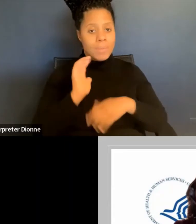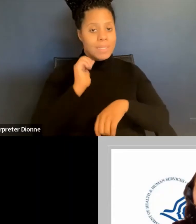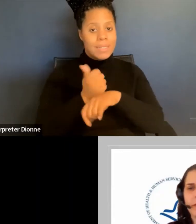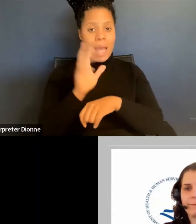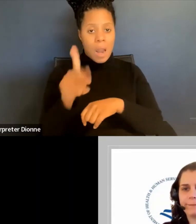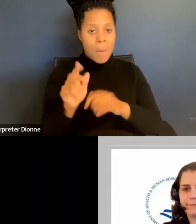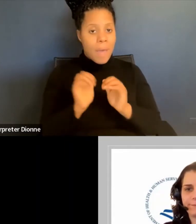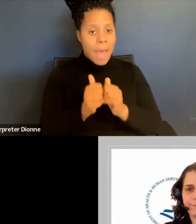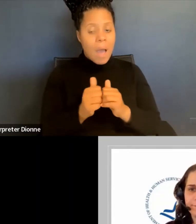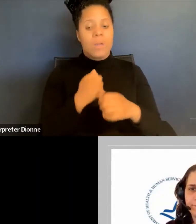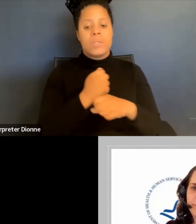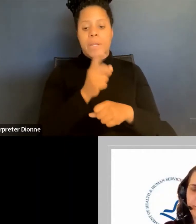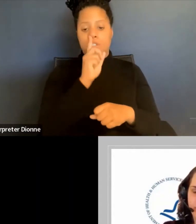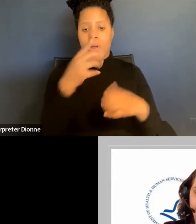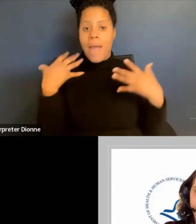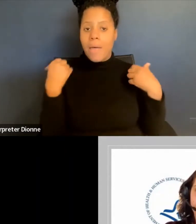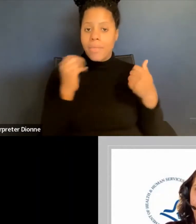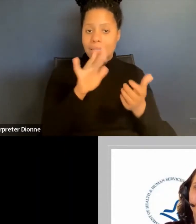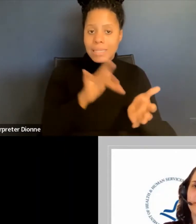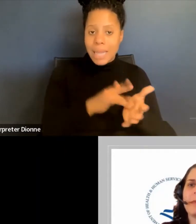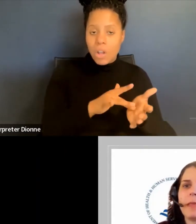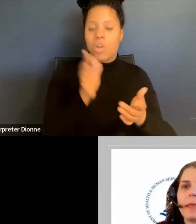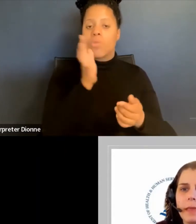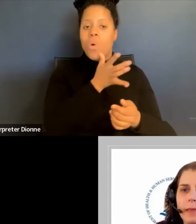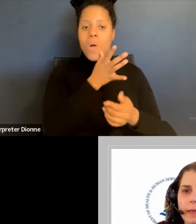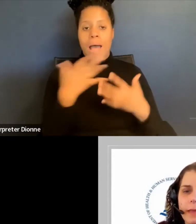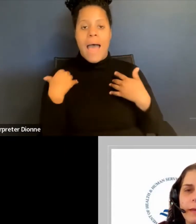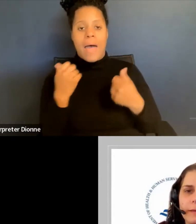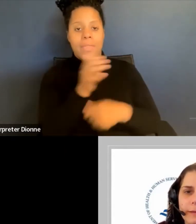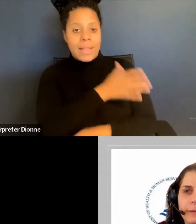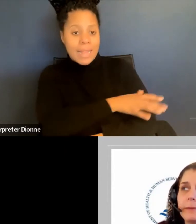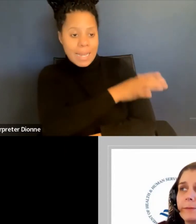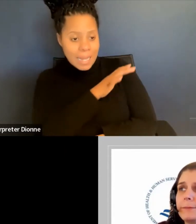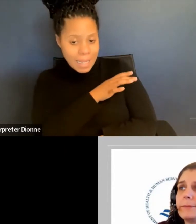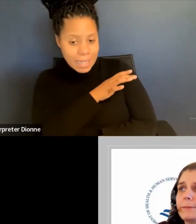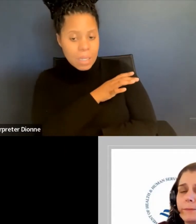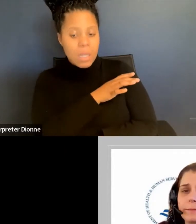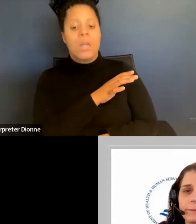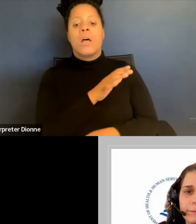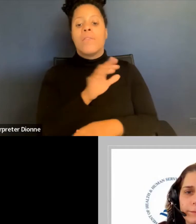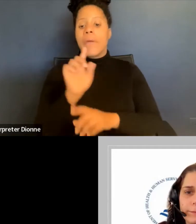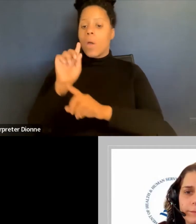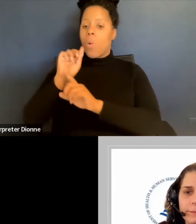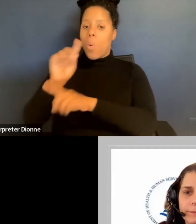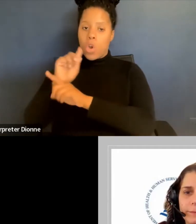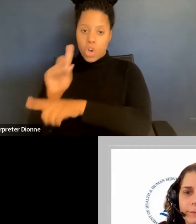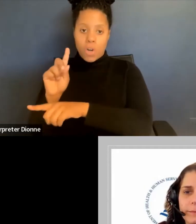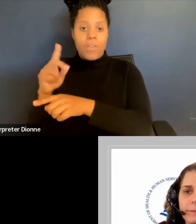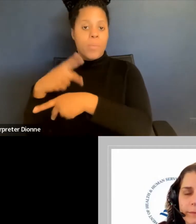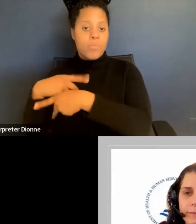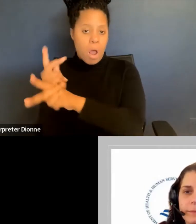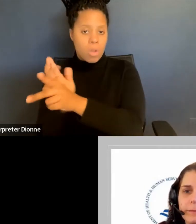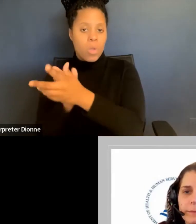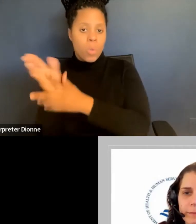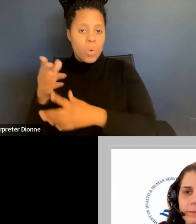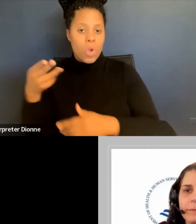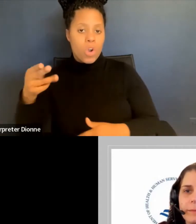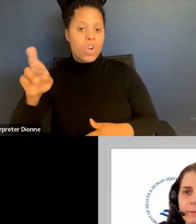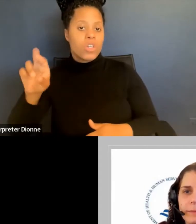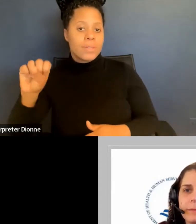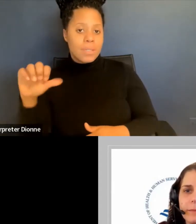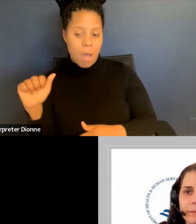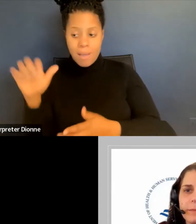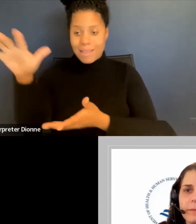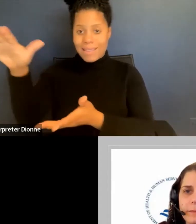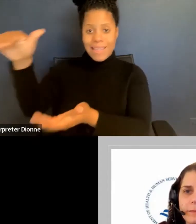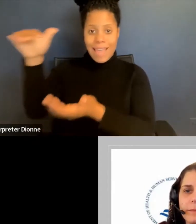the rural health clinics place these orders for the products through HRSA, and then they can be shared